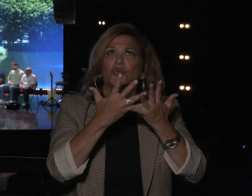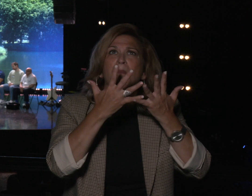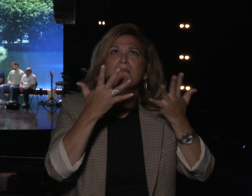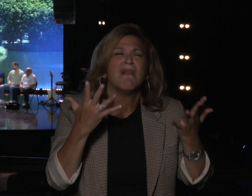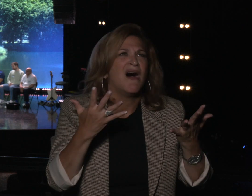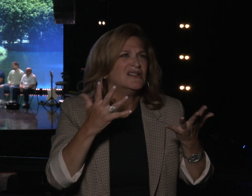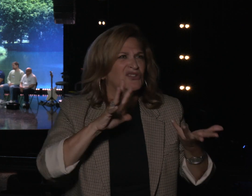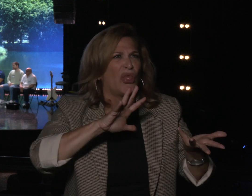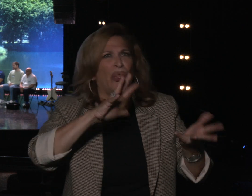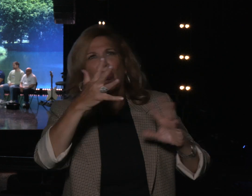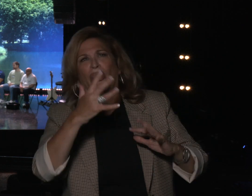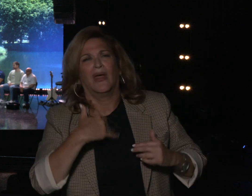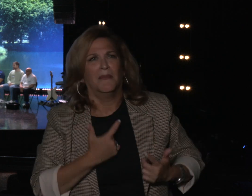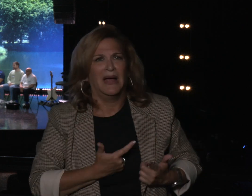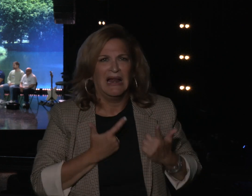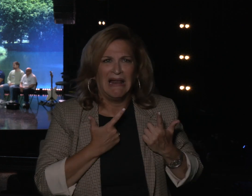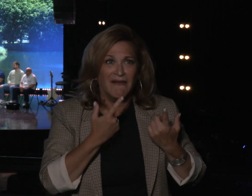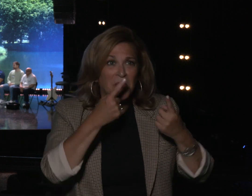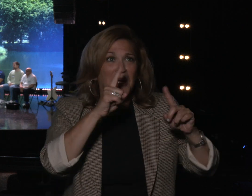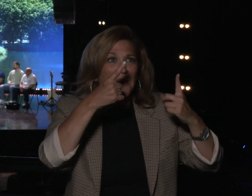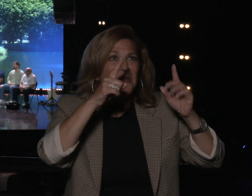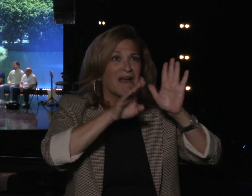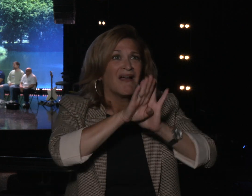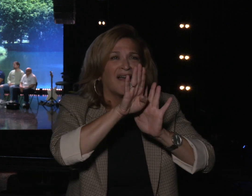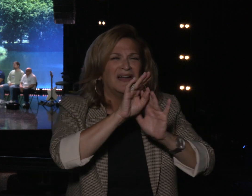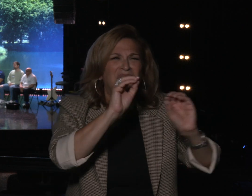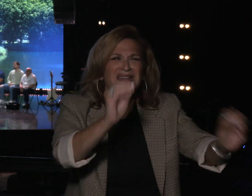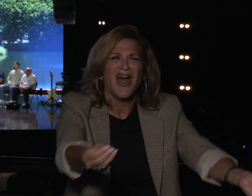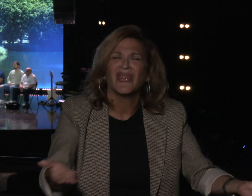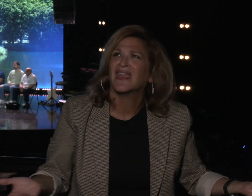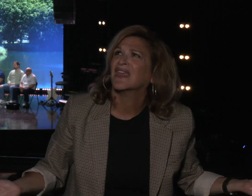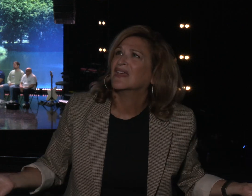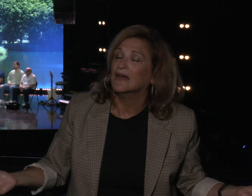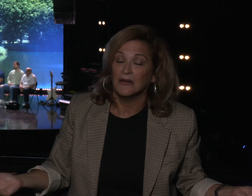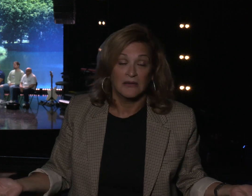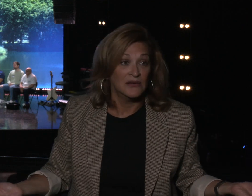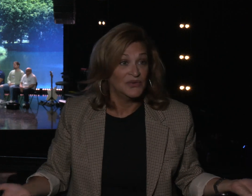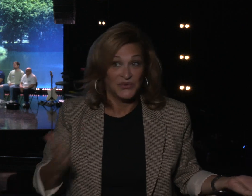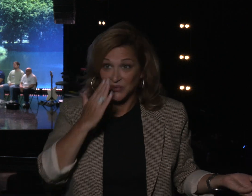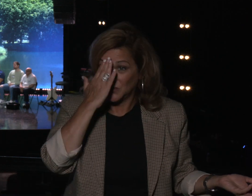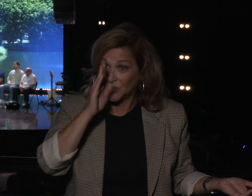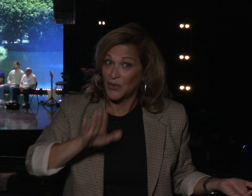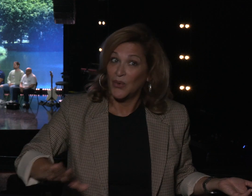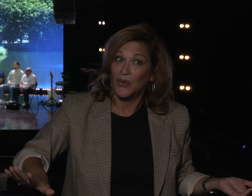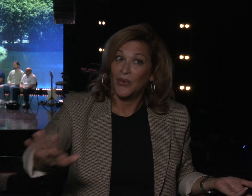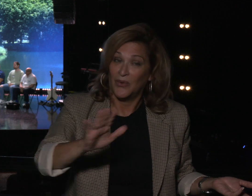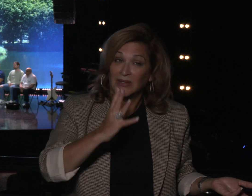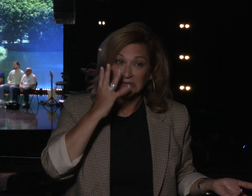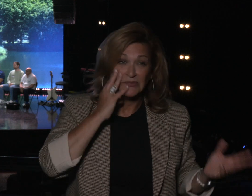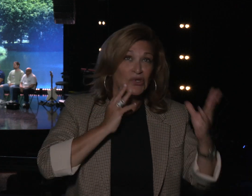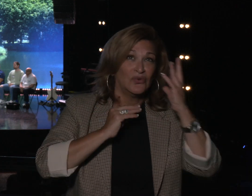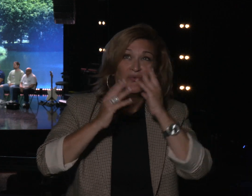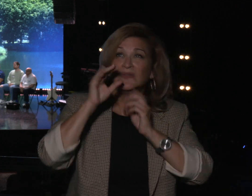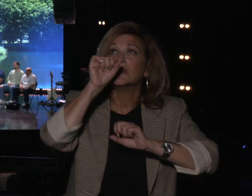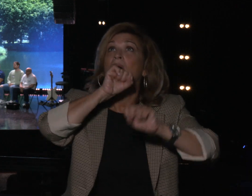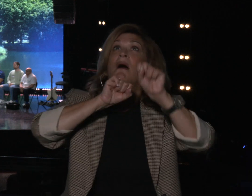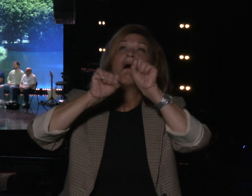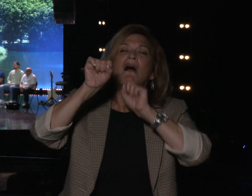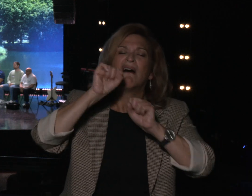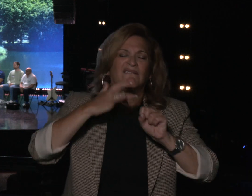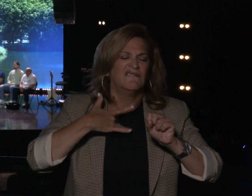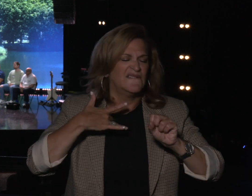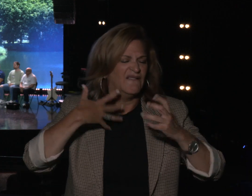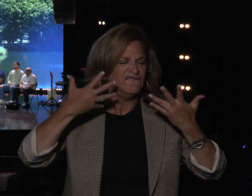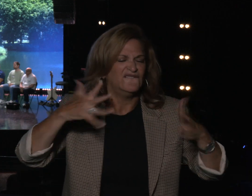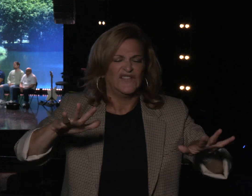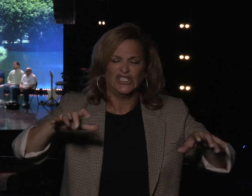hell, like nothing is working. That's actually, so many times we go through those rough periods and we're like, oh, I'm gonna throw in the towel. That's